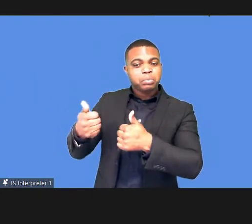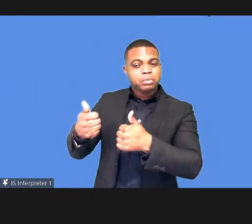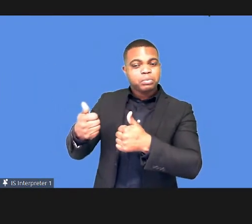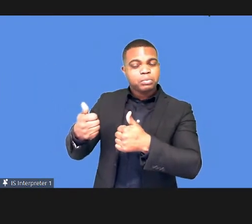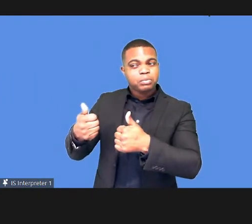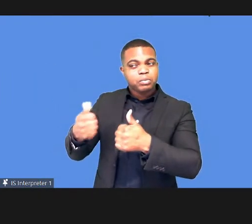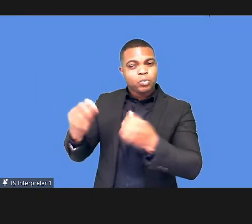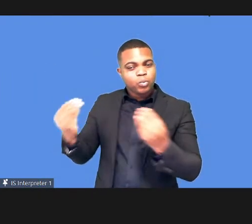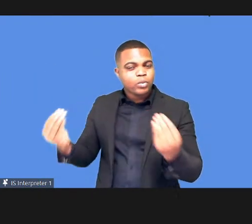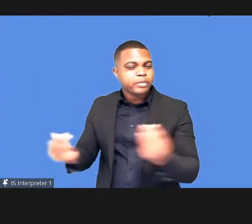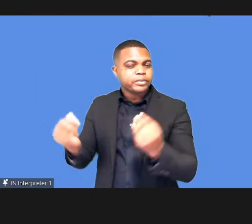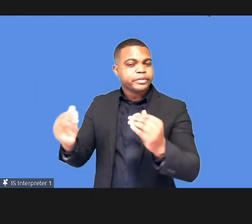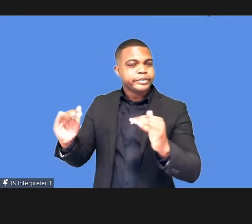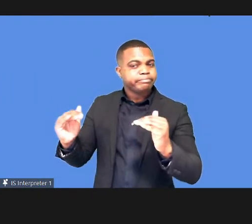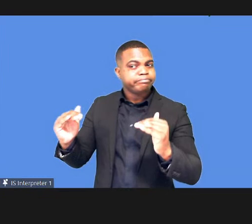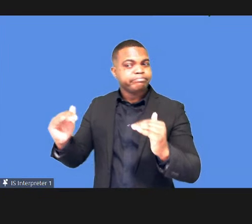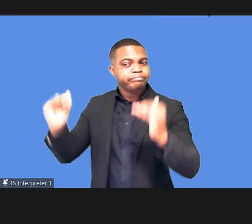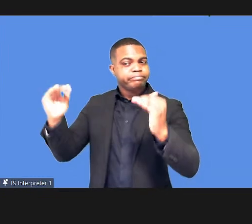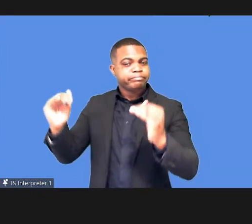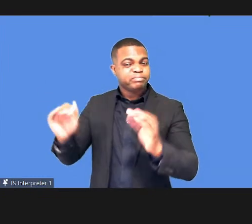risk adaptation,